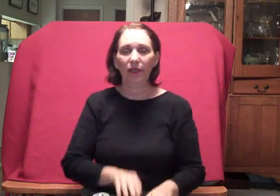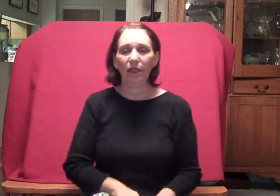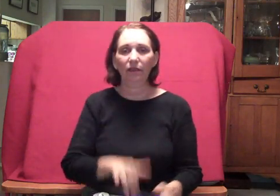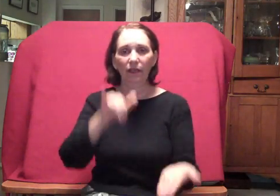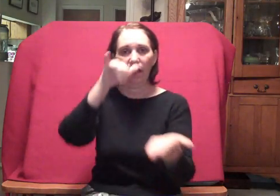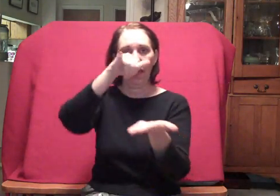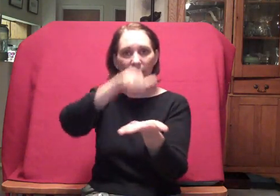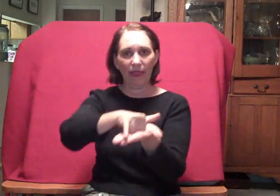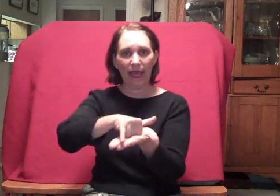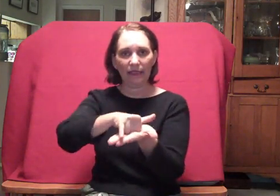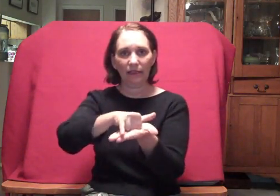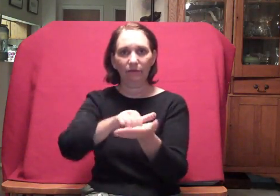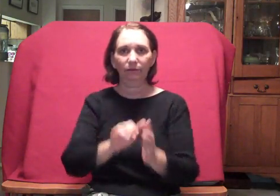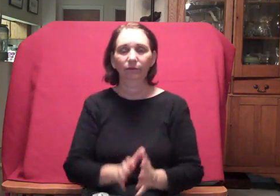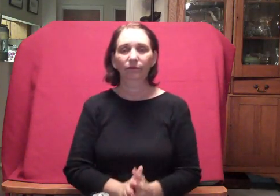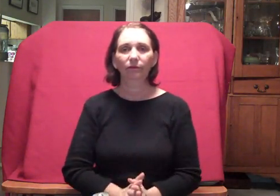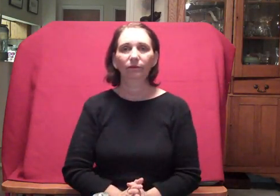hand. That.